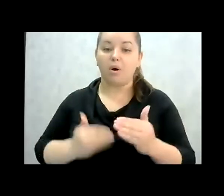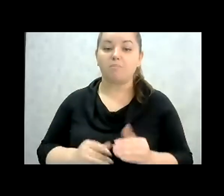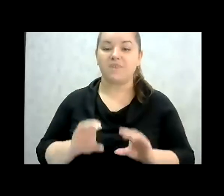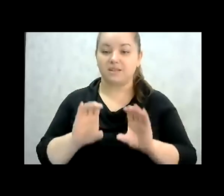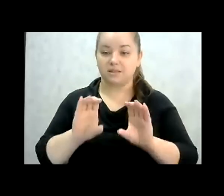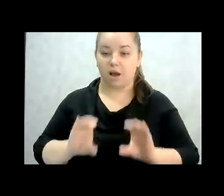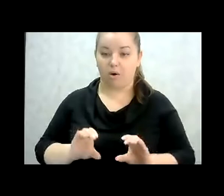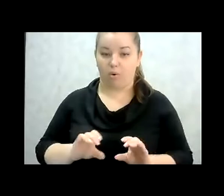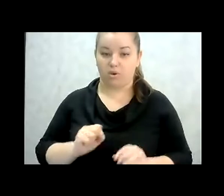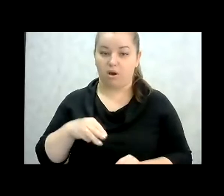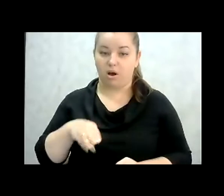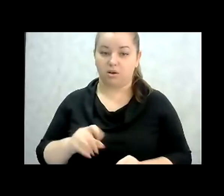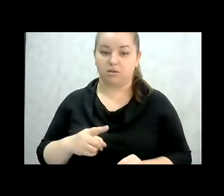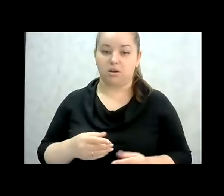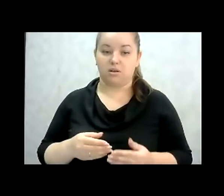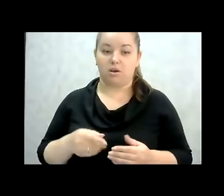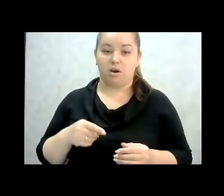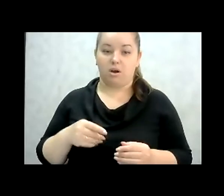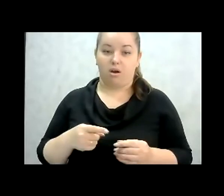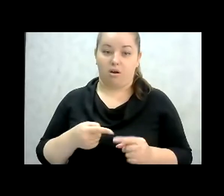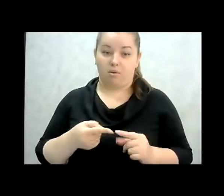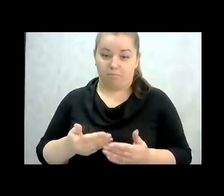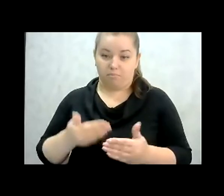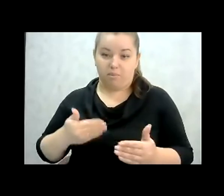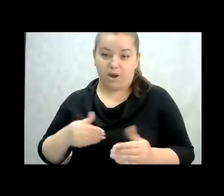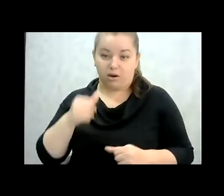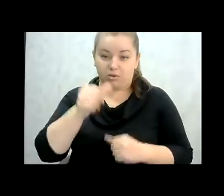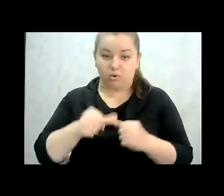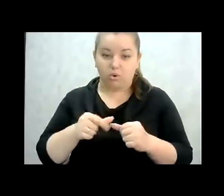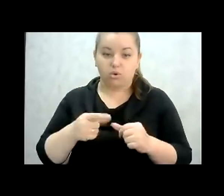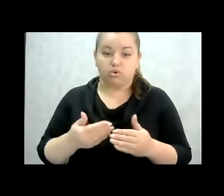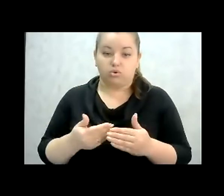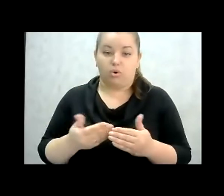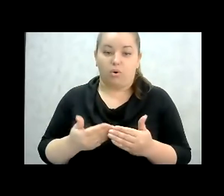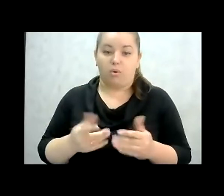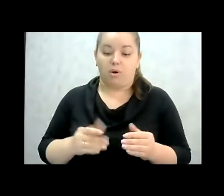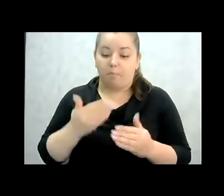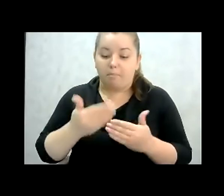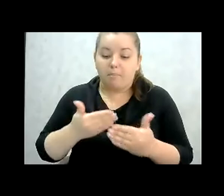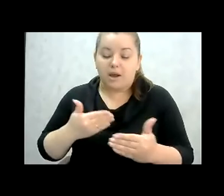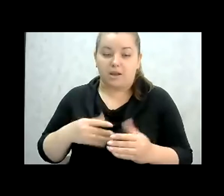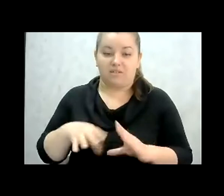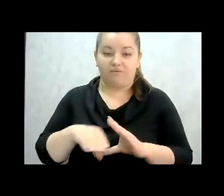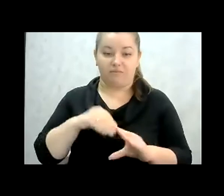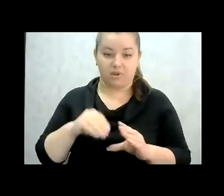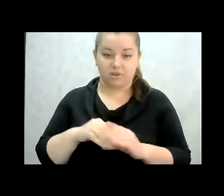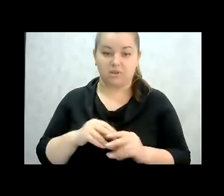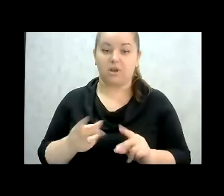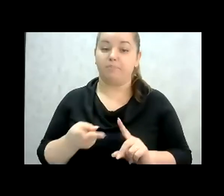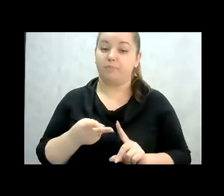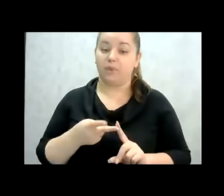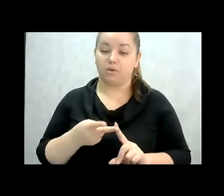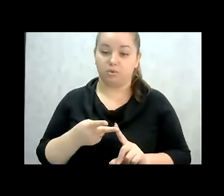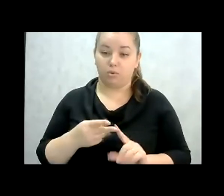second priority recommendation for us would be essentially clearer rules for election management